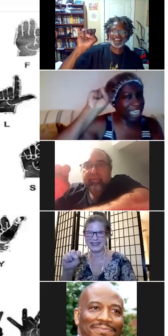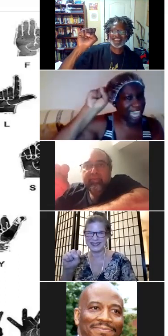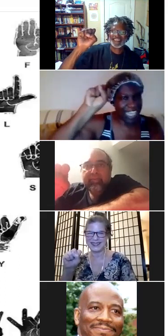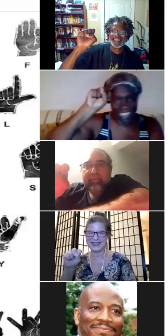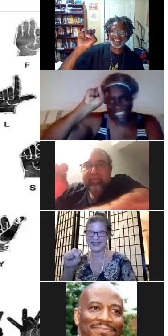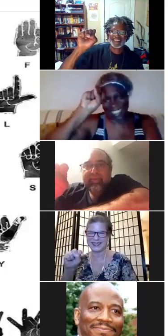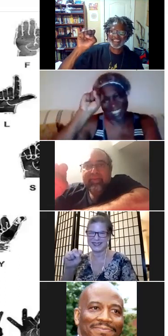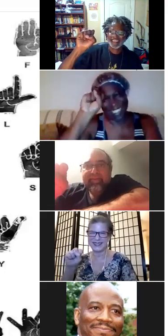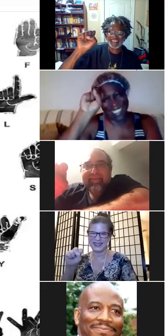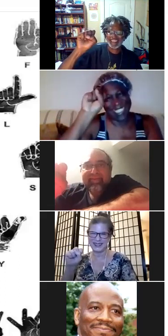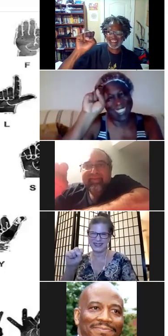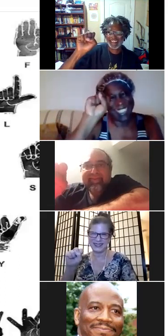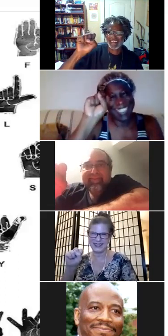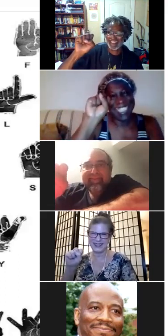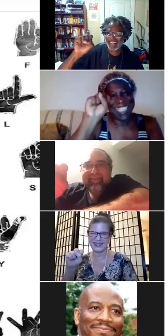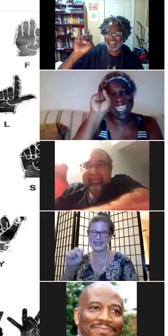Shameka.